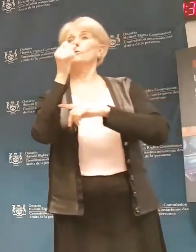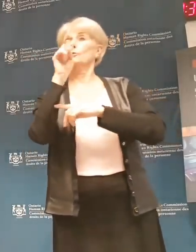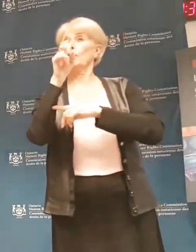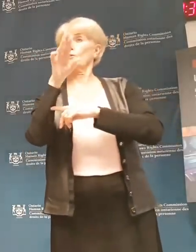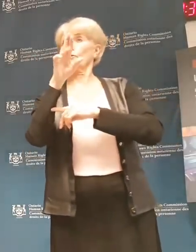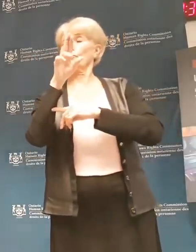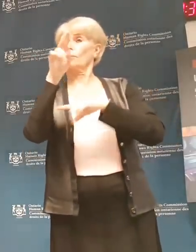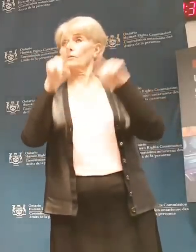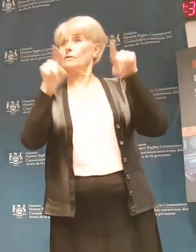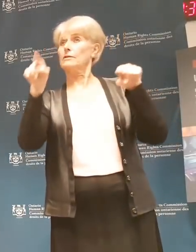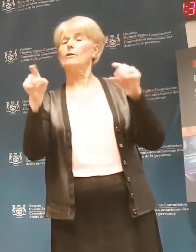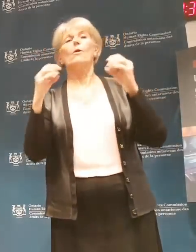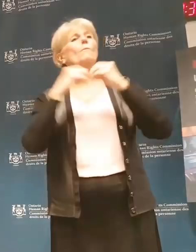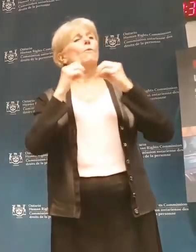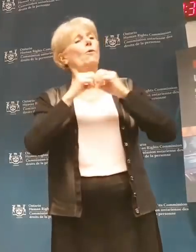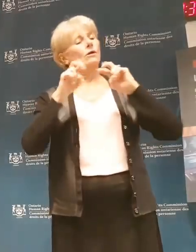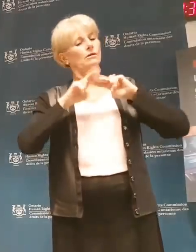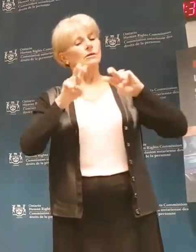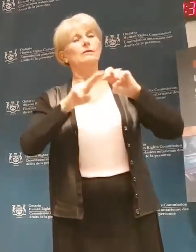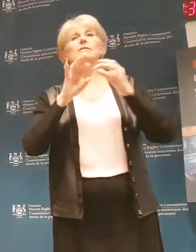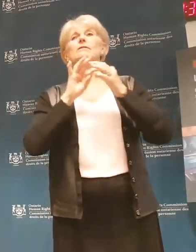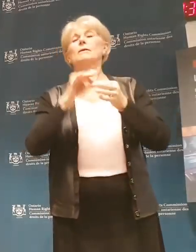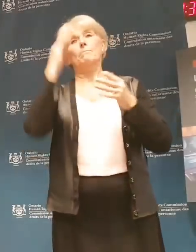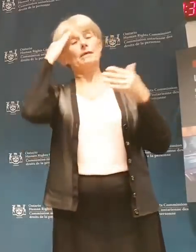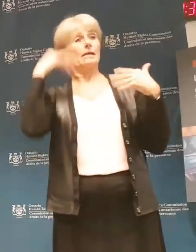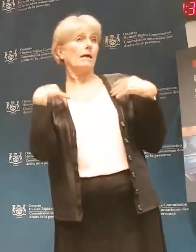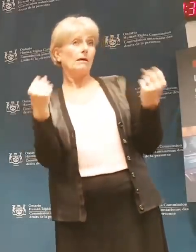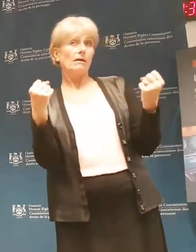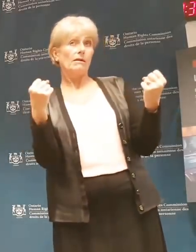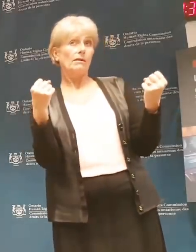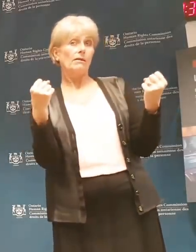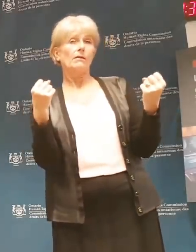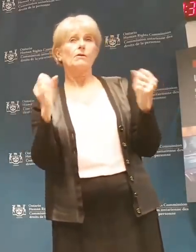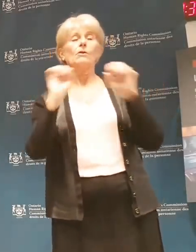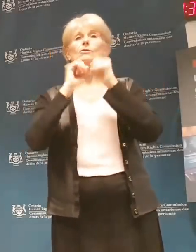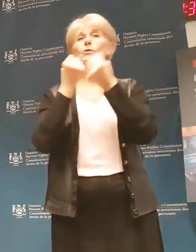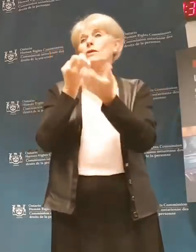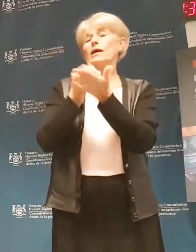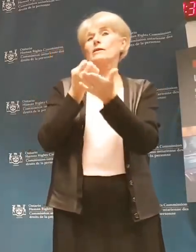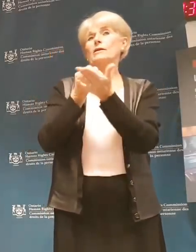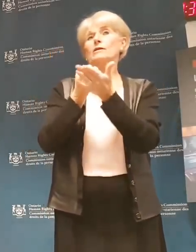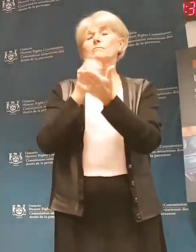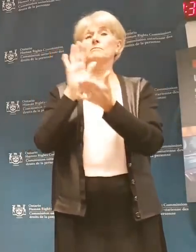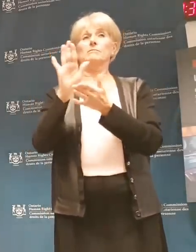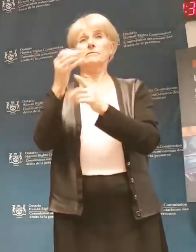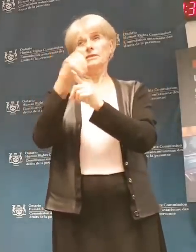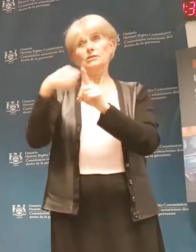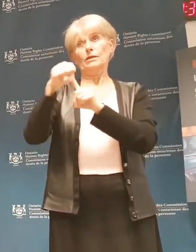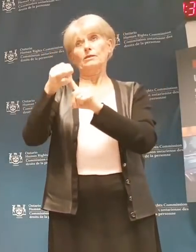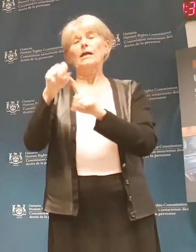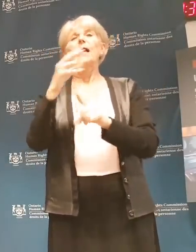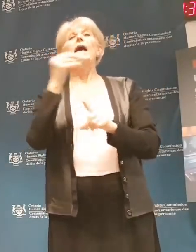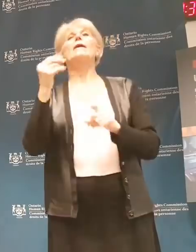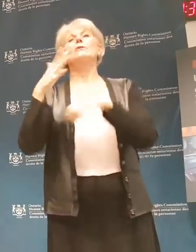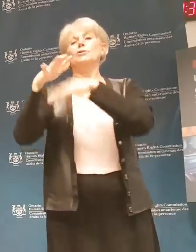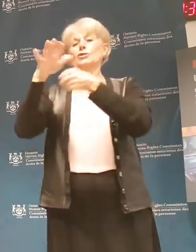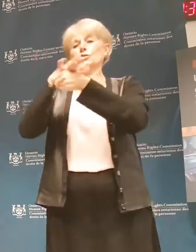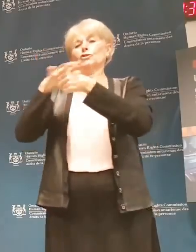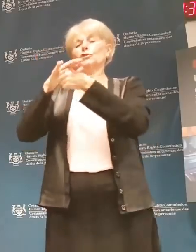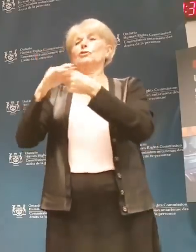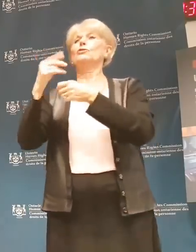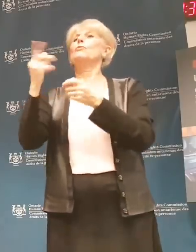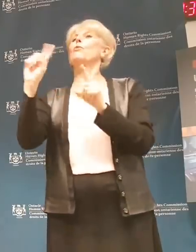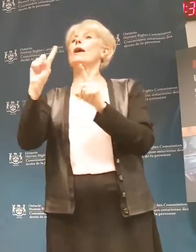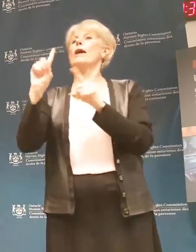differences, want to do further analysis with respect to mental health, socioeconomic status, and the geographic